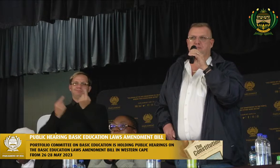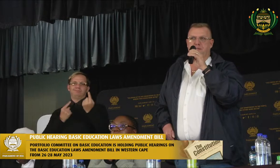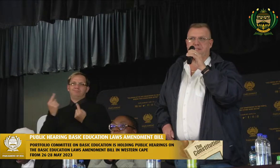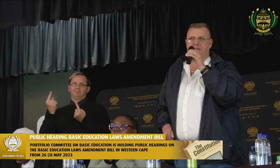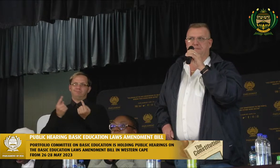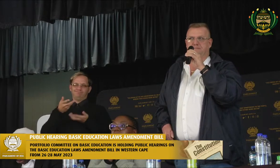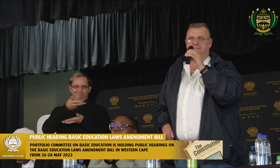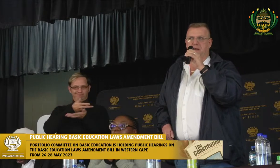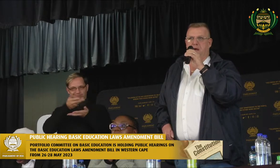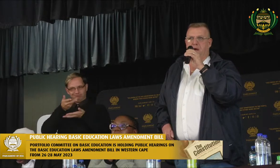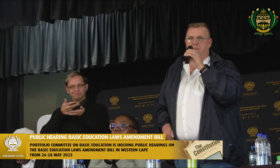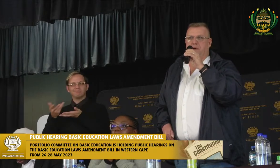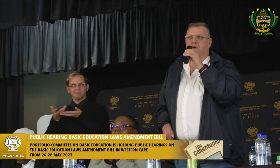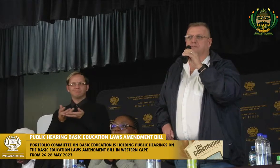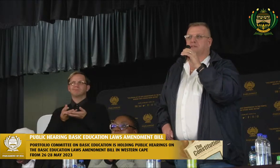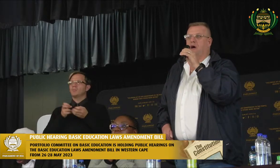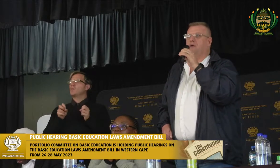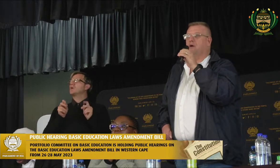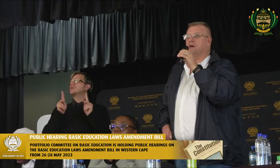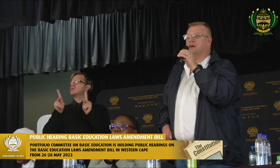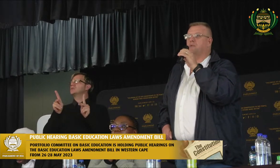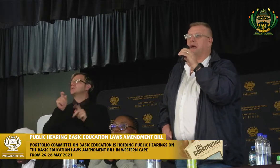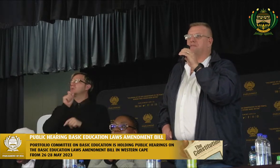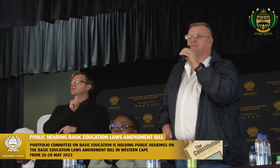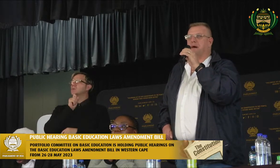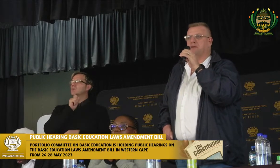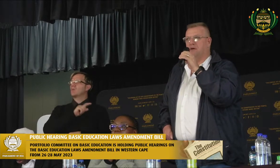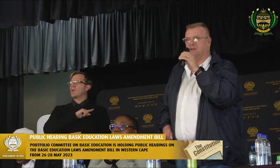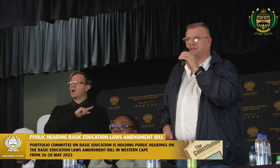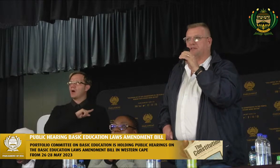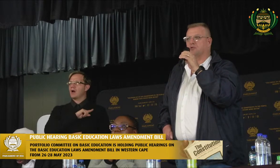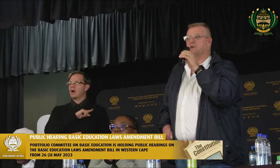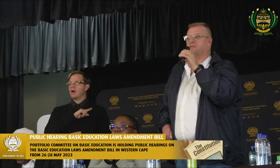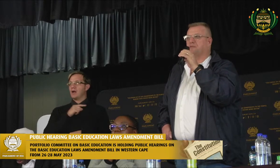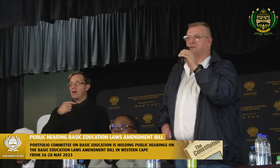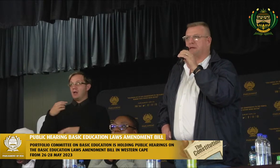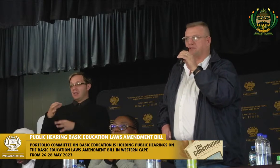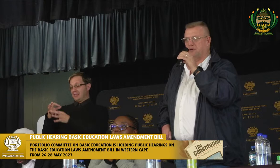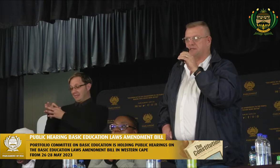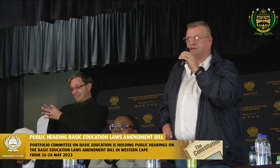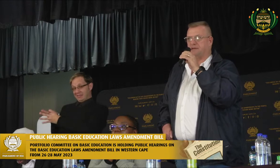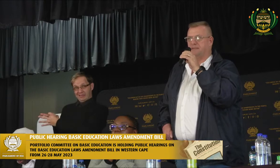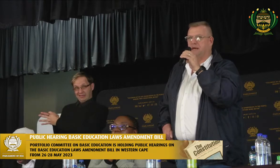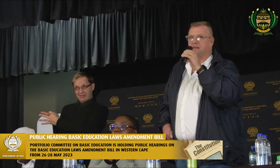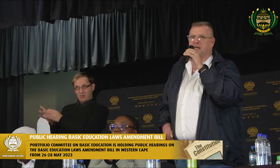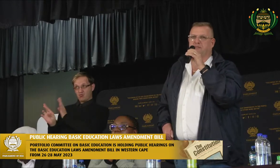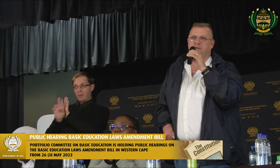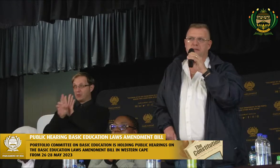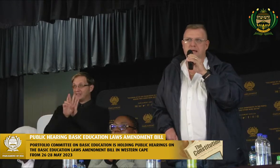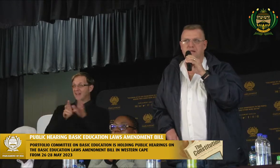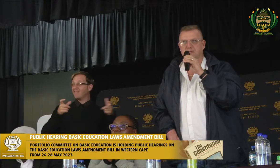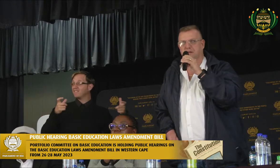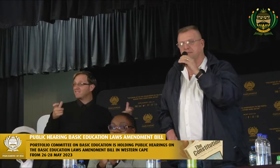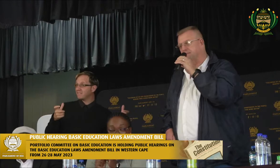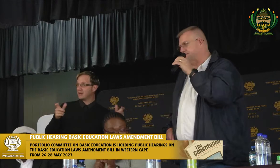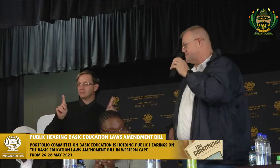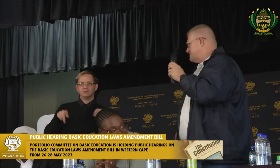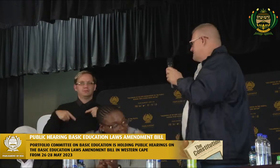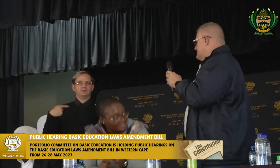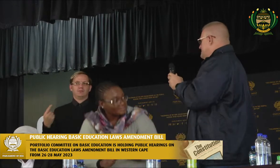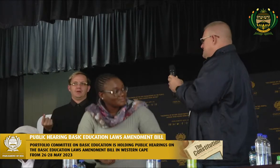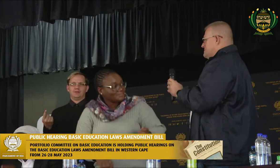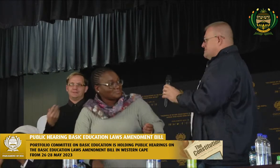that opportunity. Because no longer can we have the minority talking for the majority. Thank you very much, ladies and